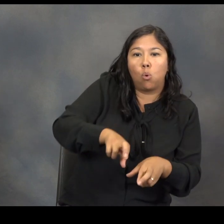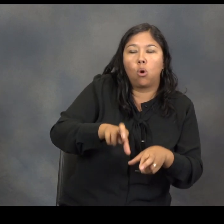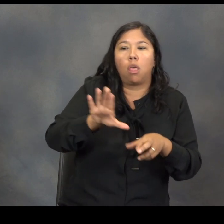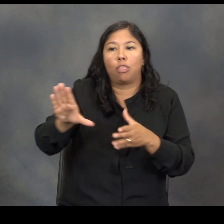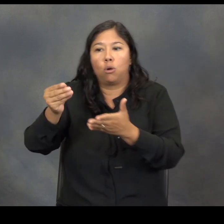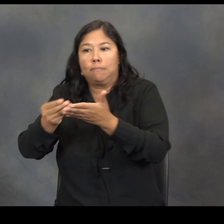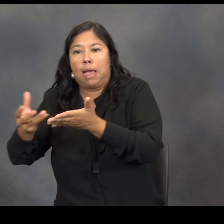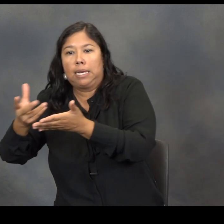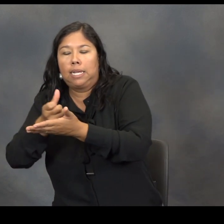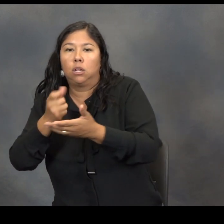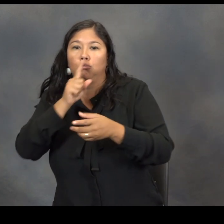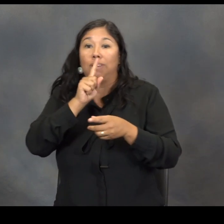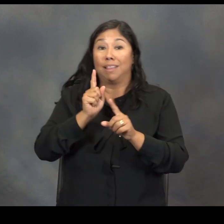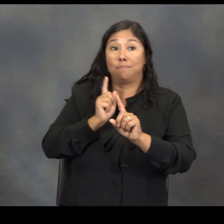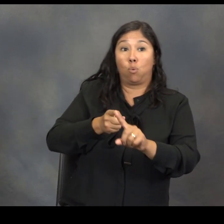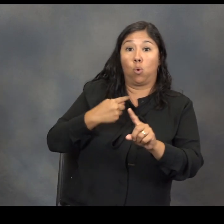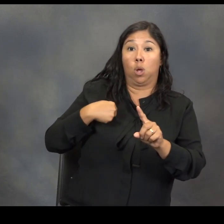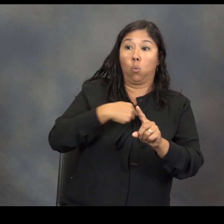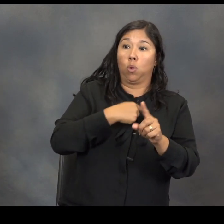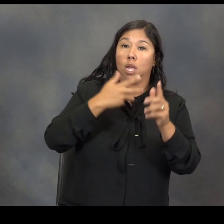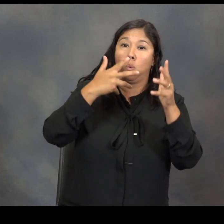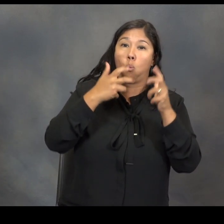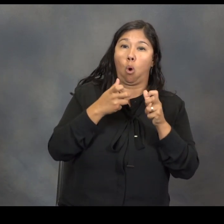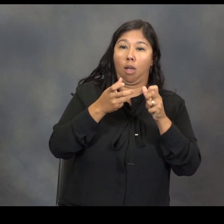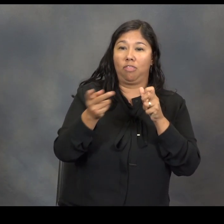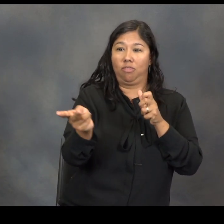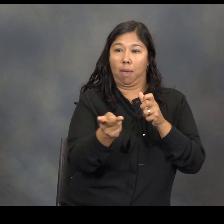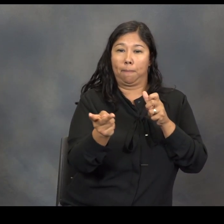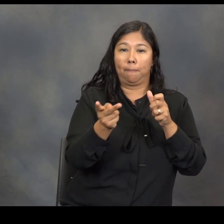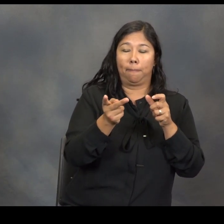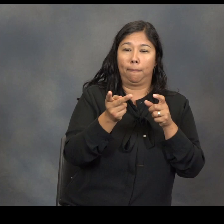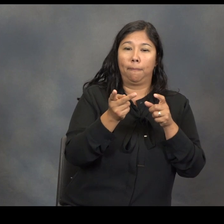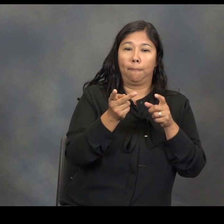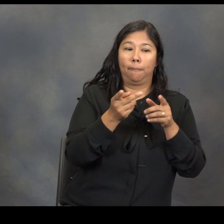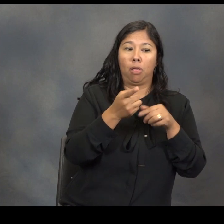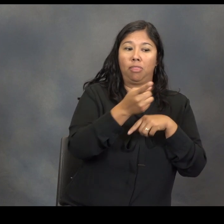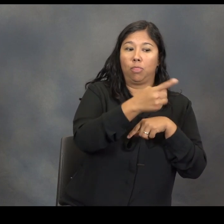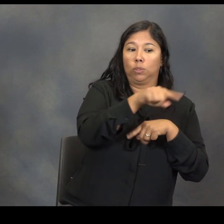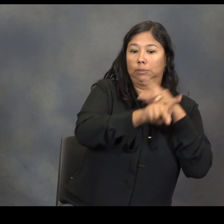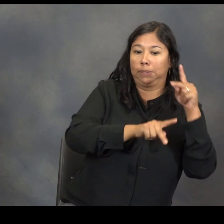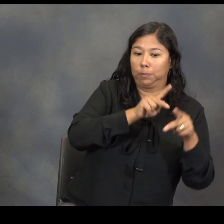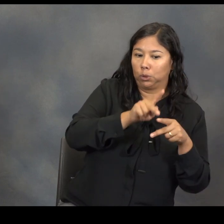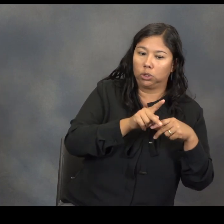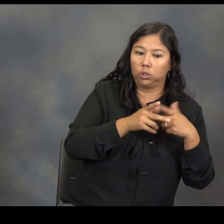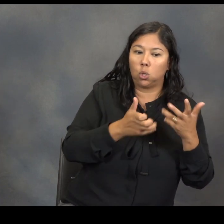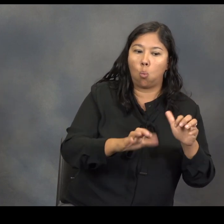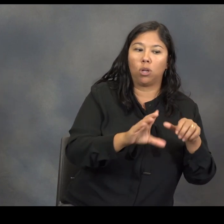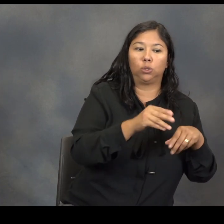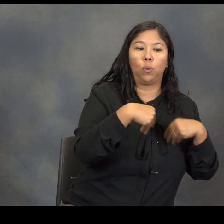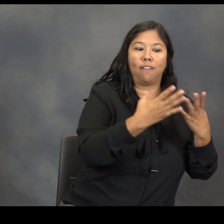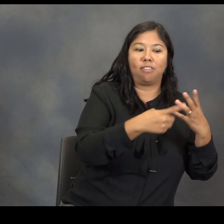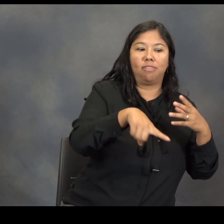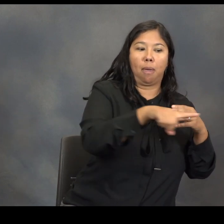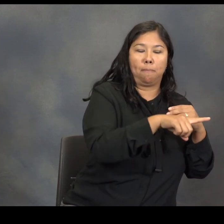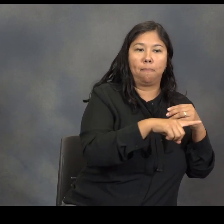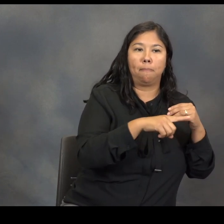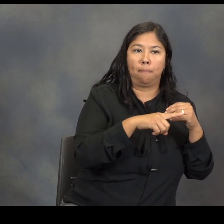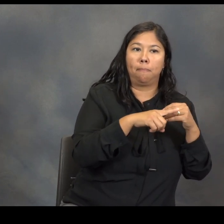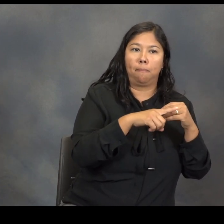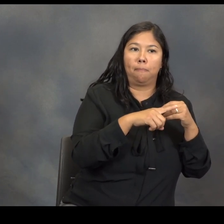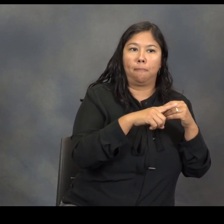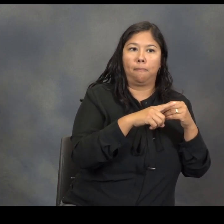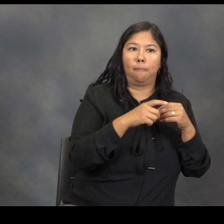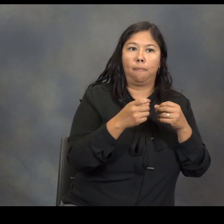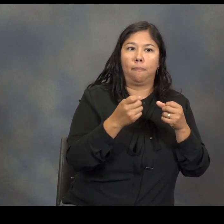that we're being ethical with their own finances, right? We don't want to put people in a position where